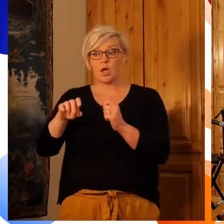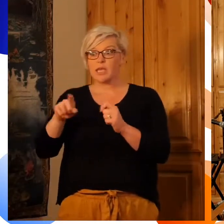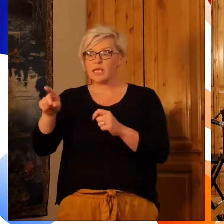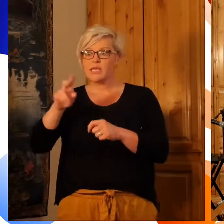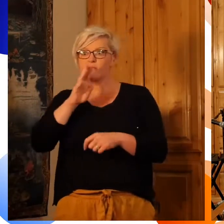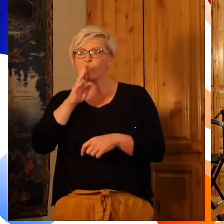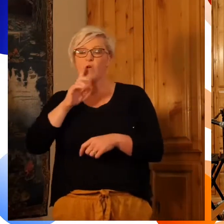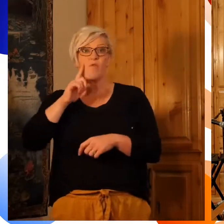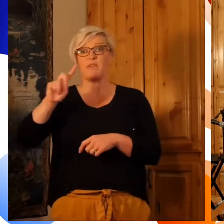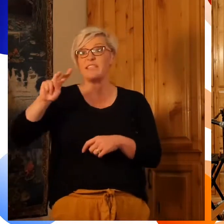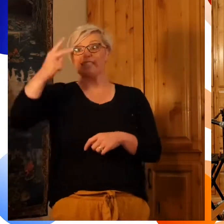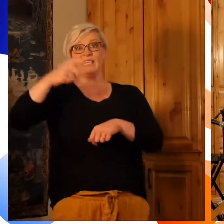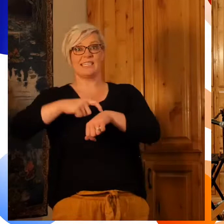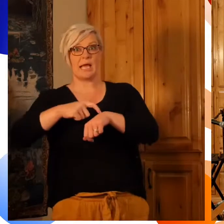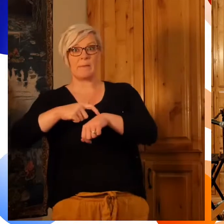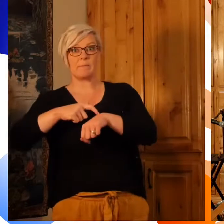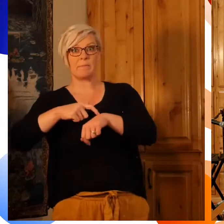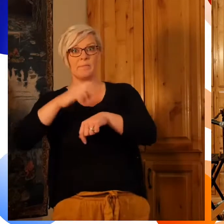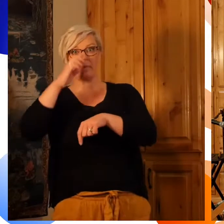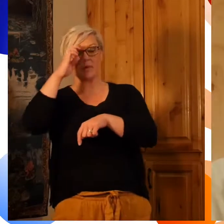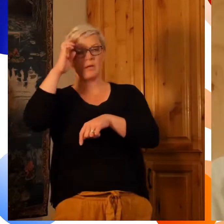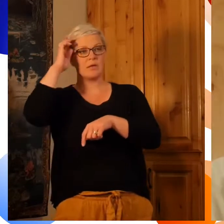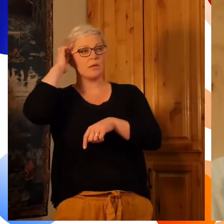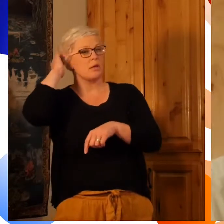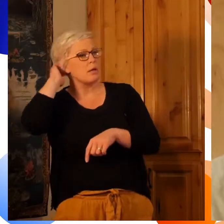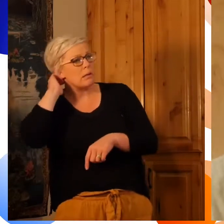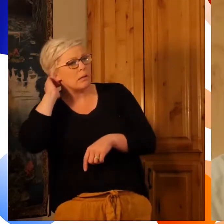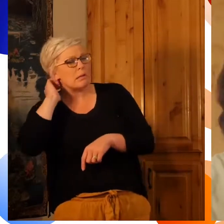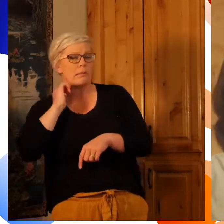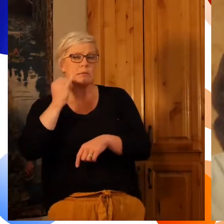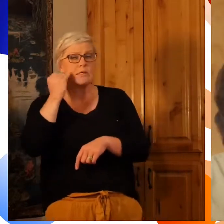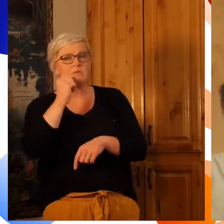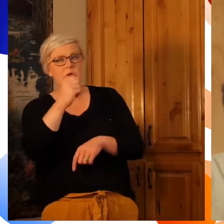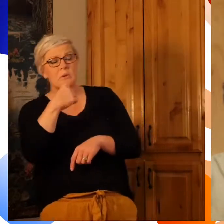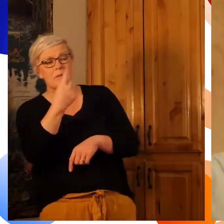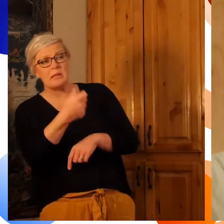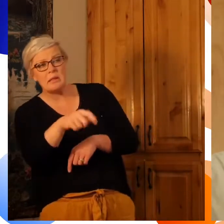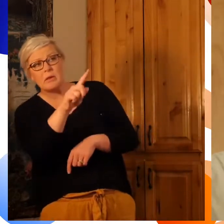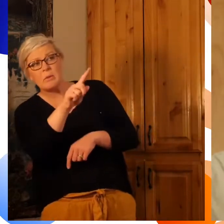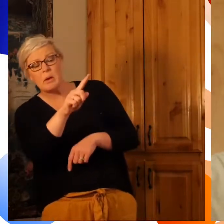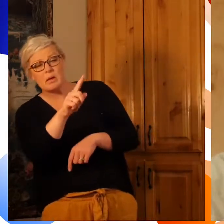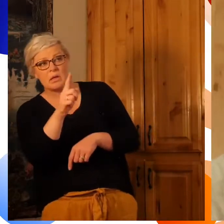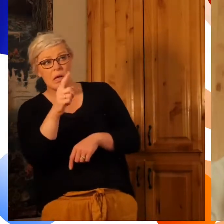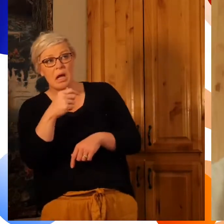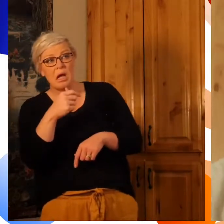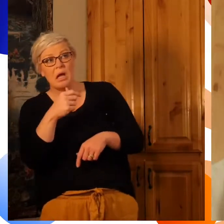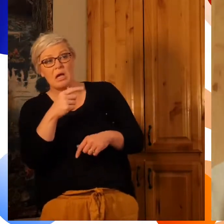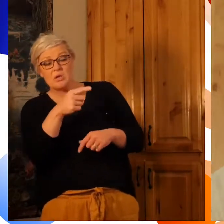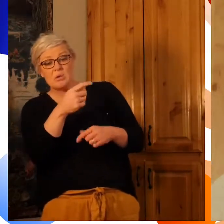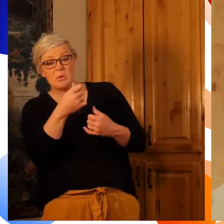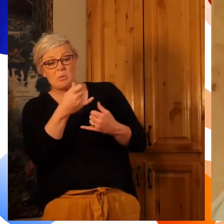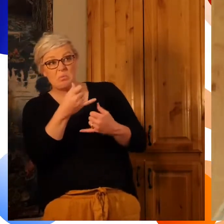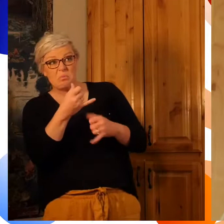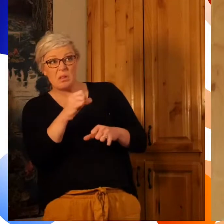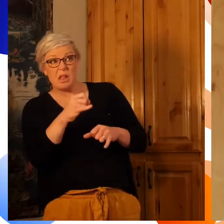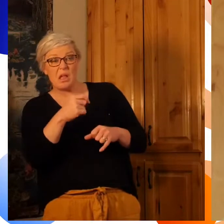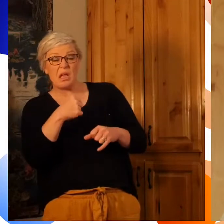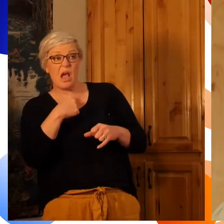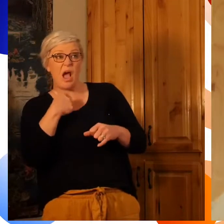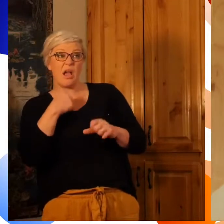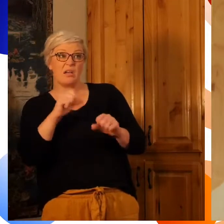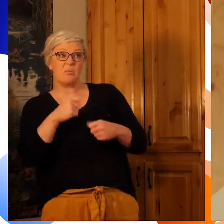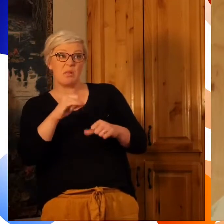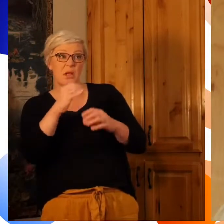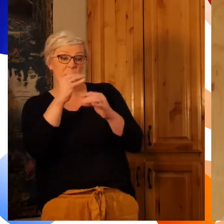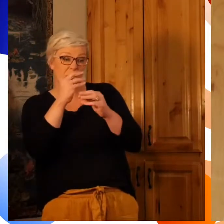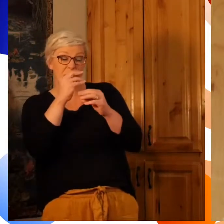said, if you don't tell anybody, I'll play one of those tin whistles you just finished working on the bench there. And so